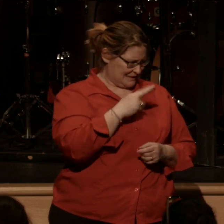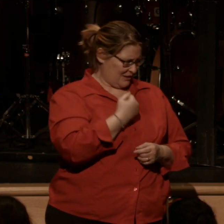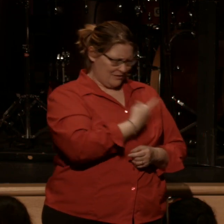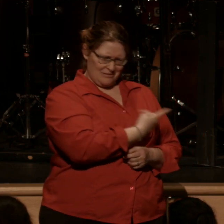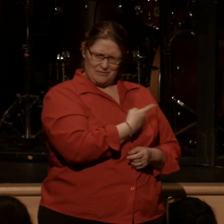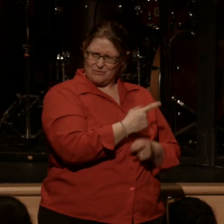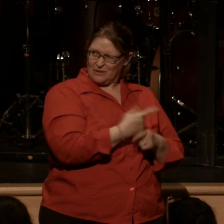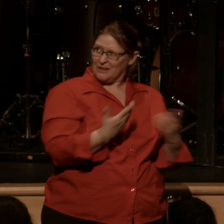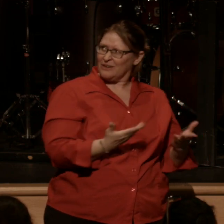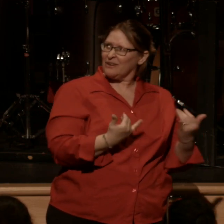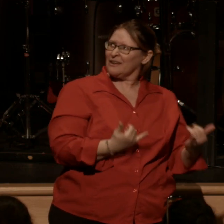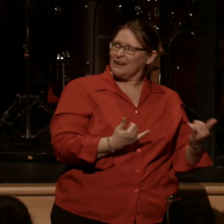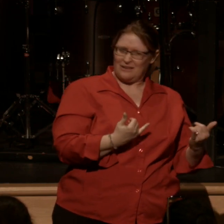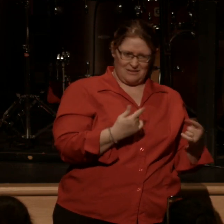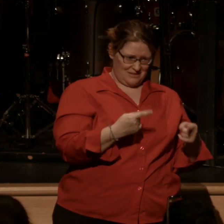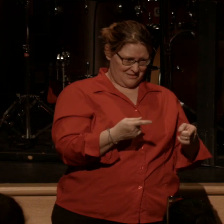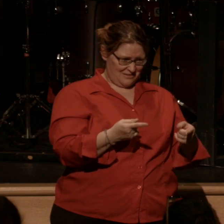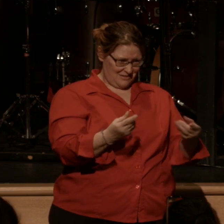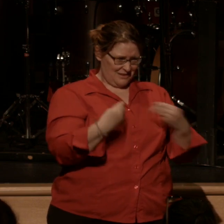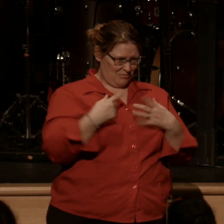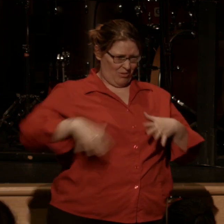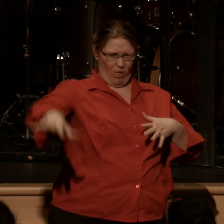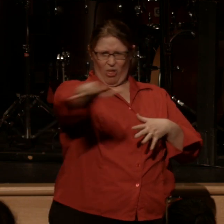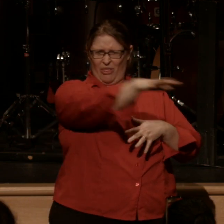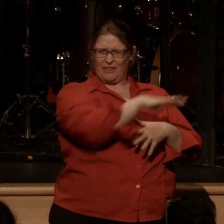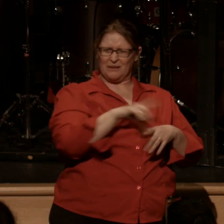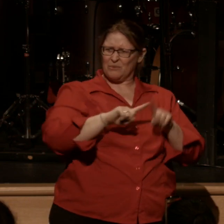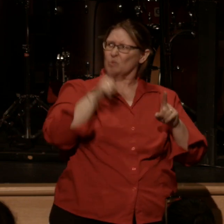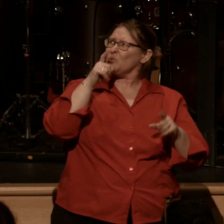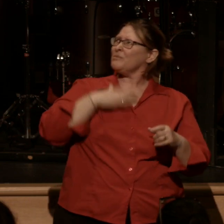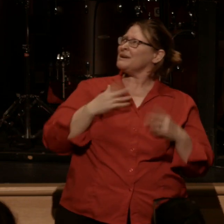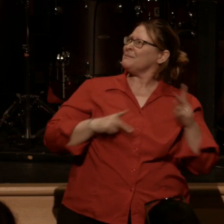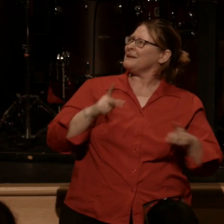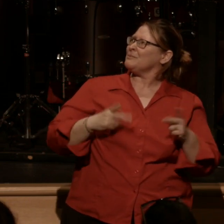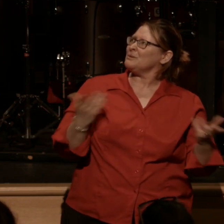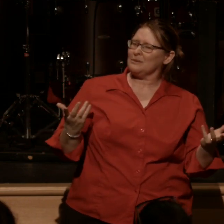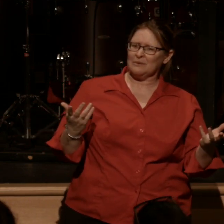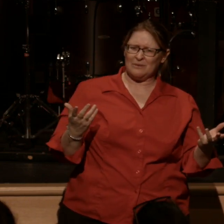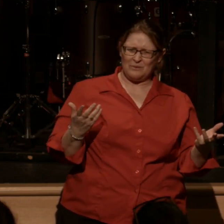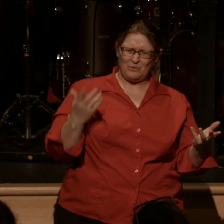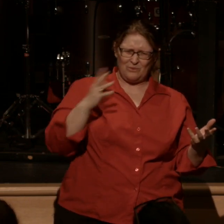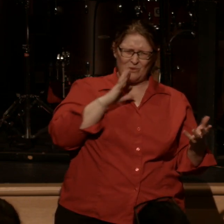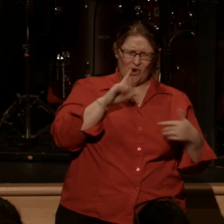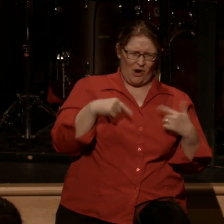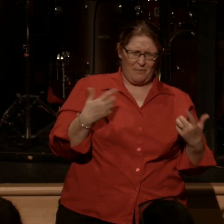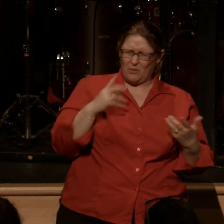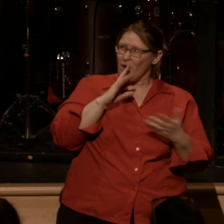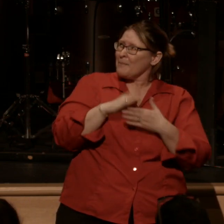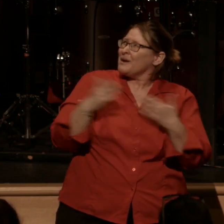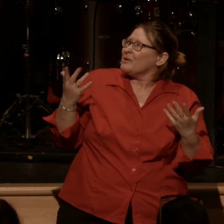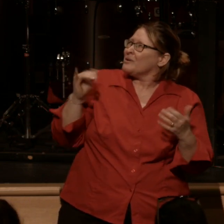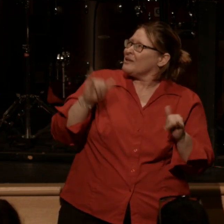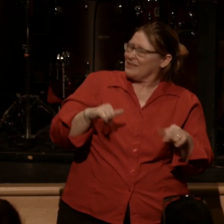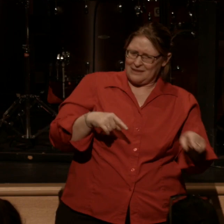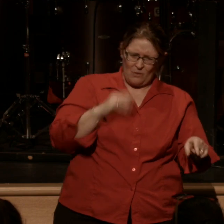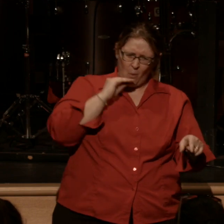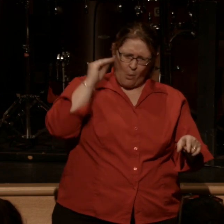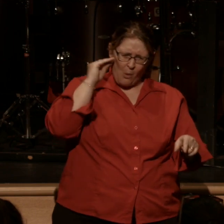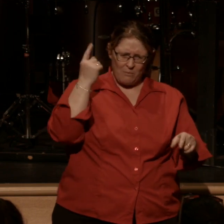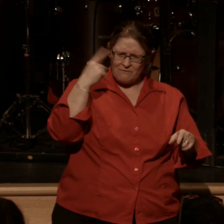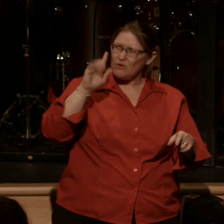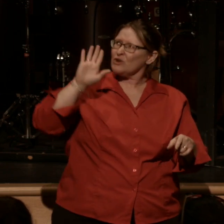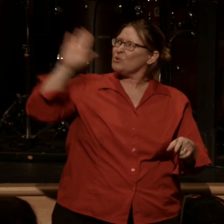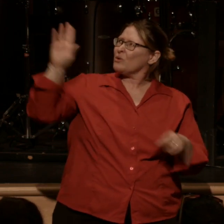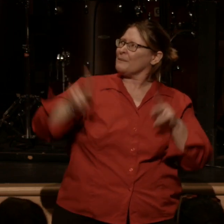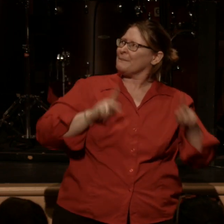here right now? This is going to be all our land, but who's my people? What are you talking about, God, that this will be a home for